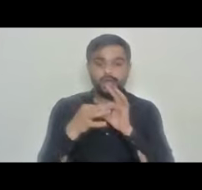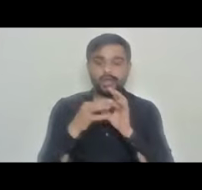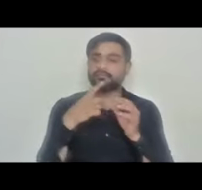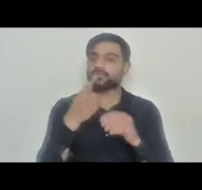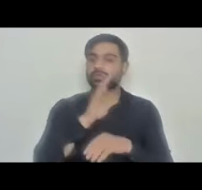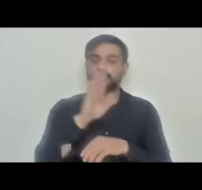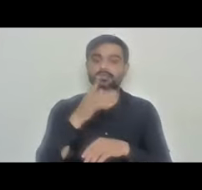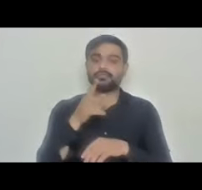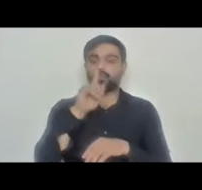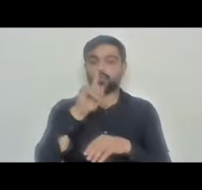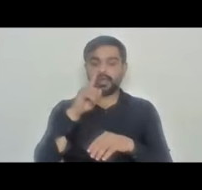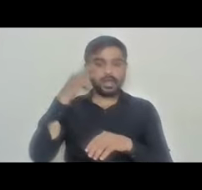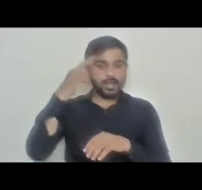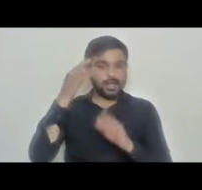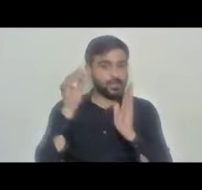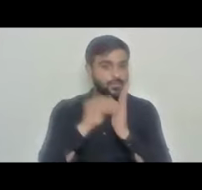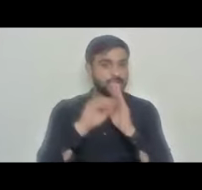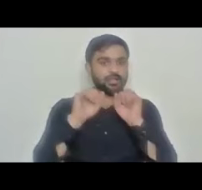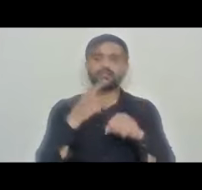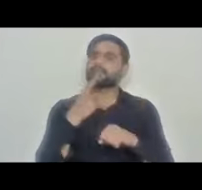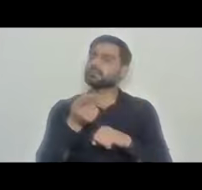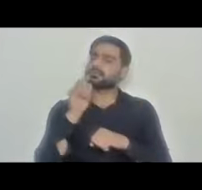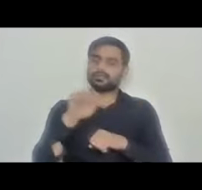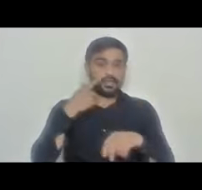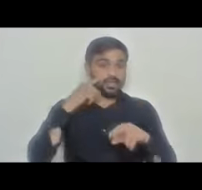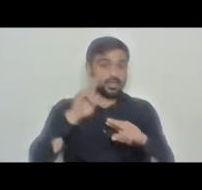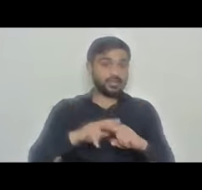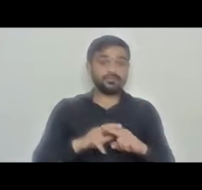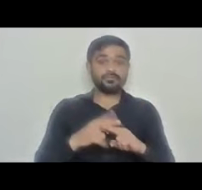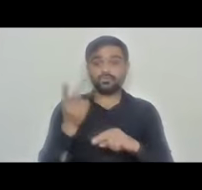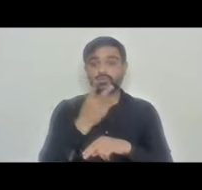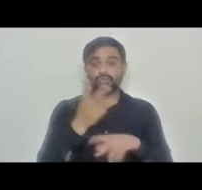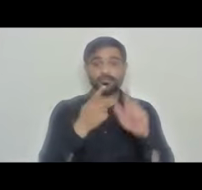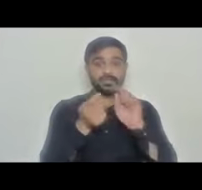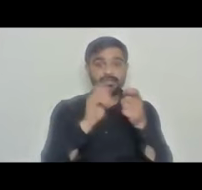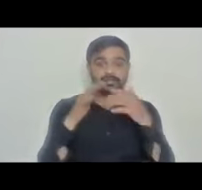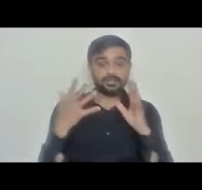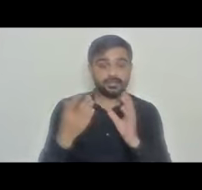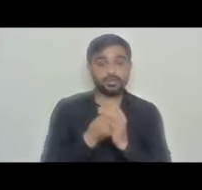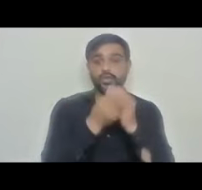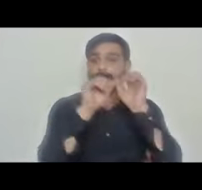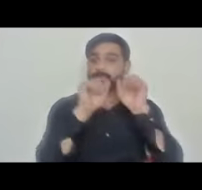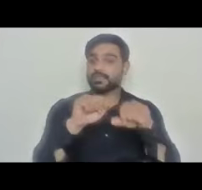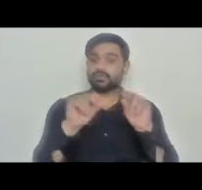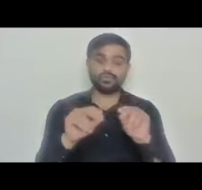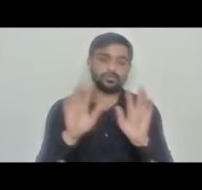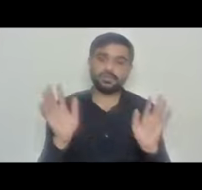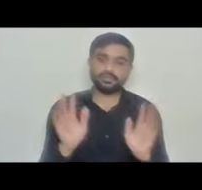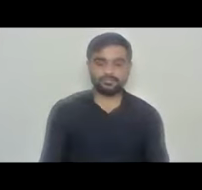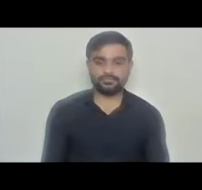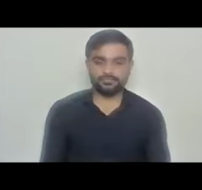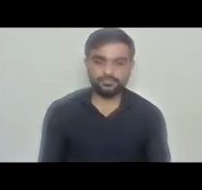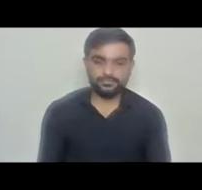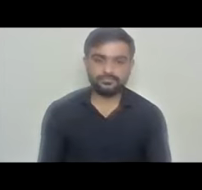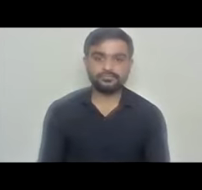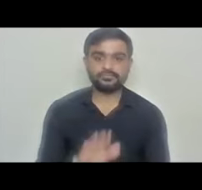if one causes the other or not. It just tells you that if both of them change together or not. Yeah. Then